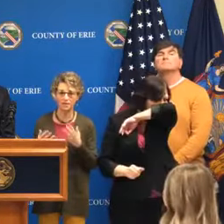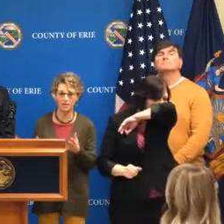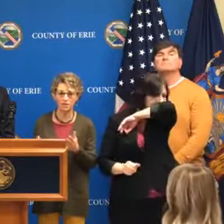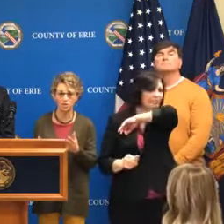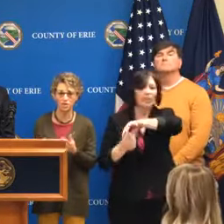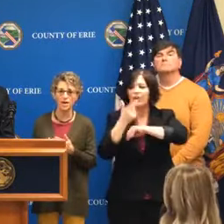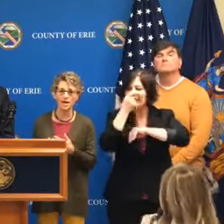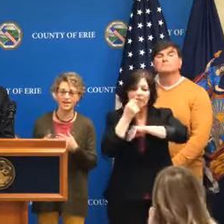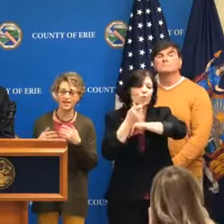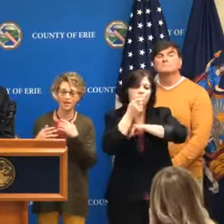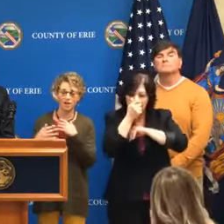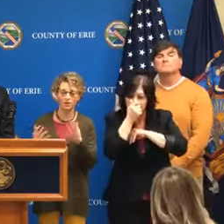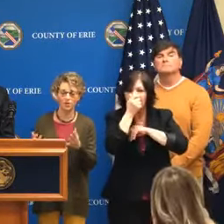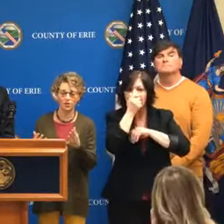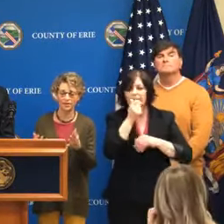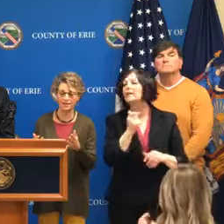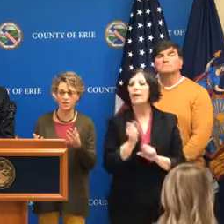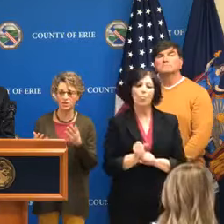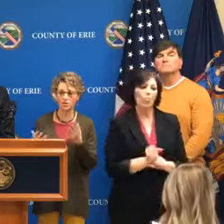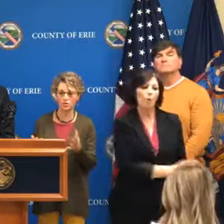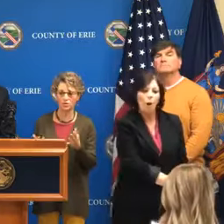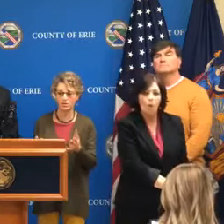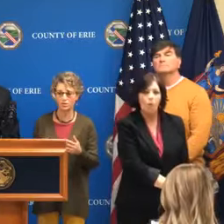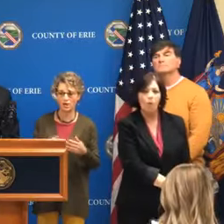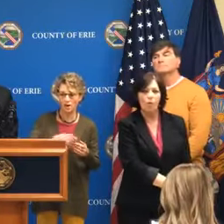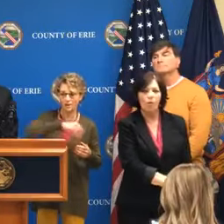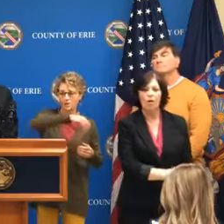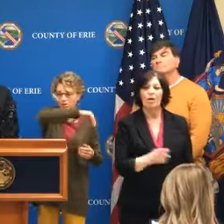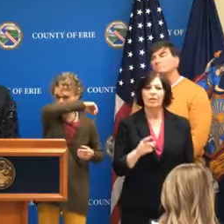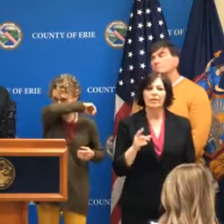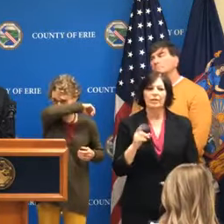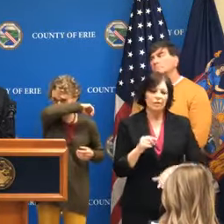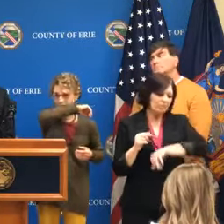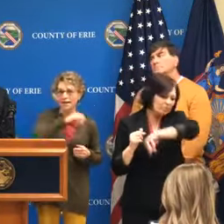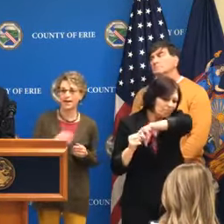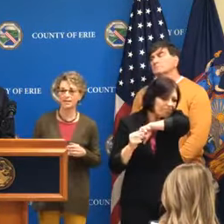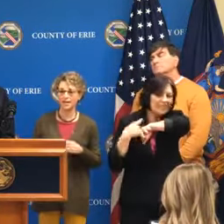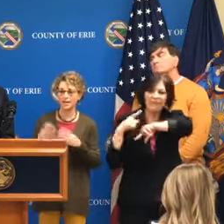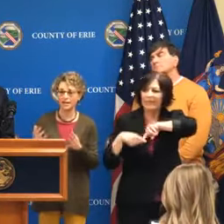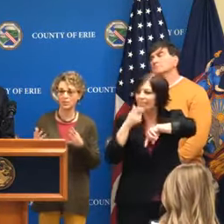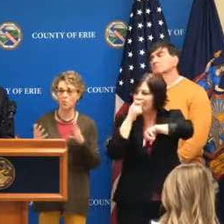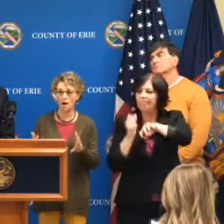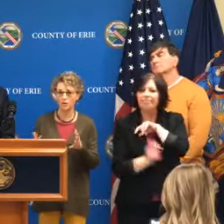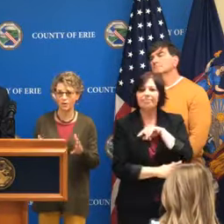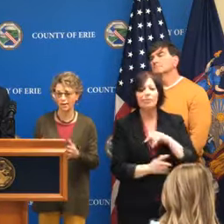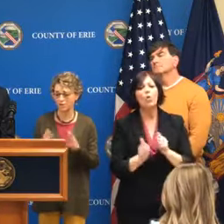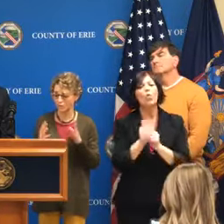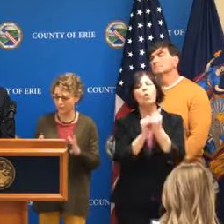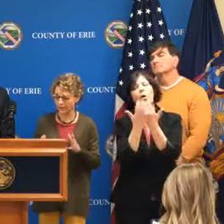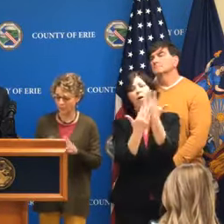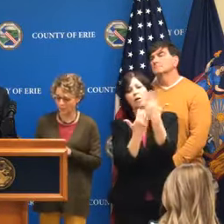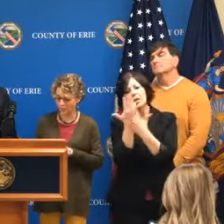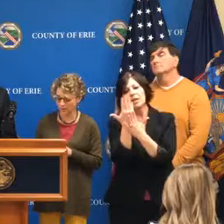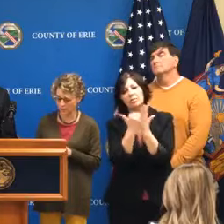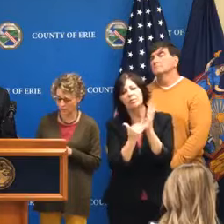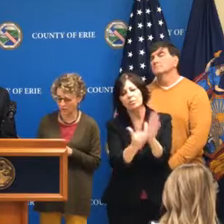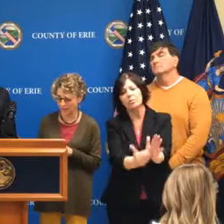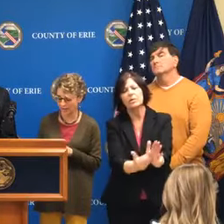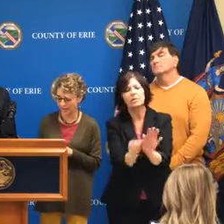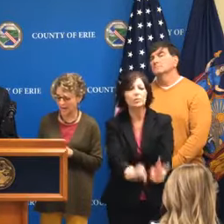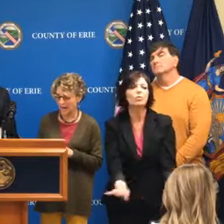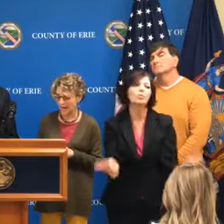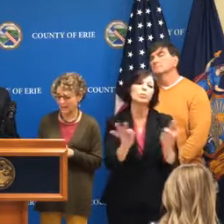into a tissue and then throw away the tissue, or sneeze or cough into your arm. And again, wash your hands. It's really important to